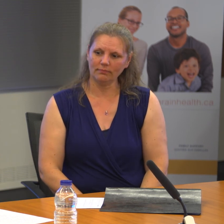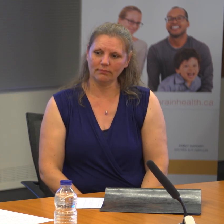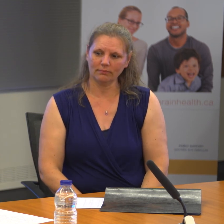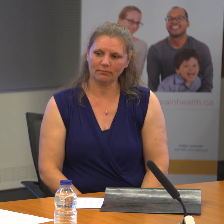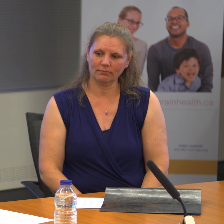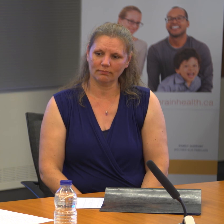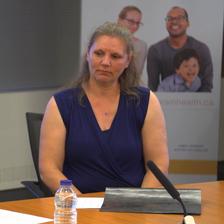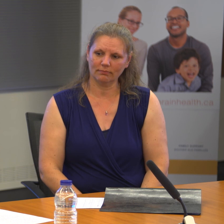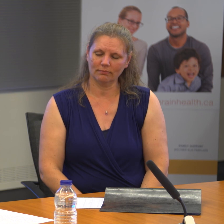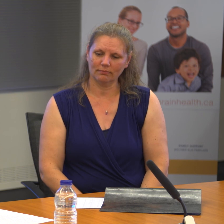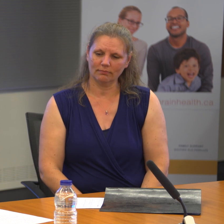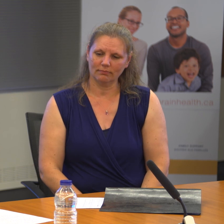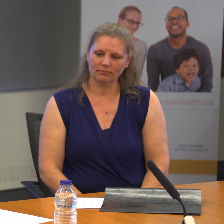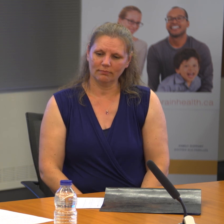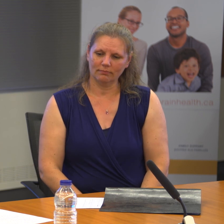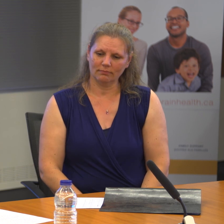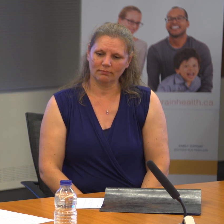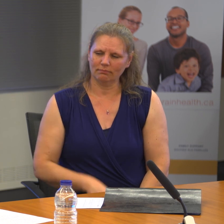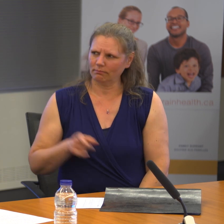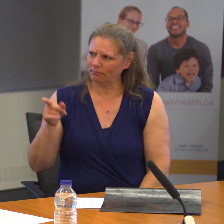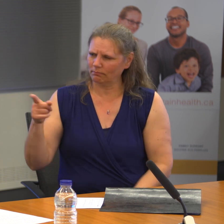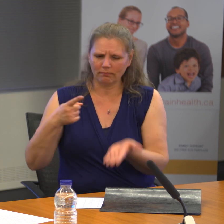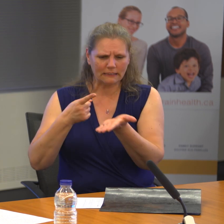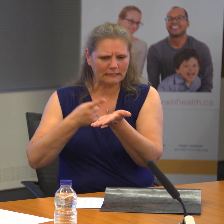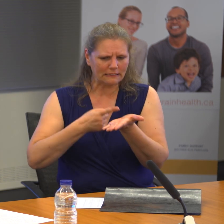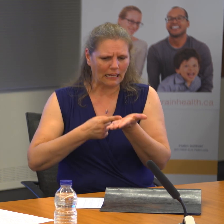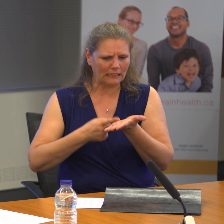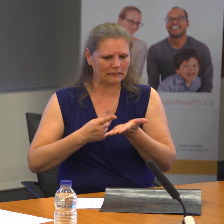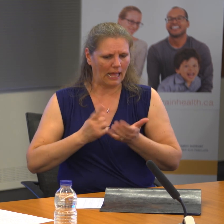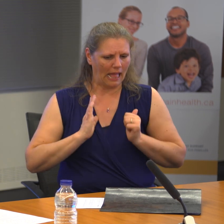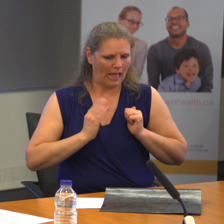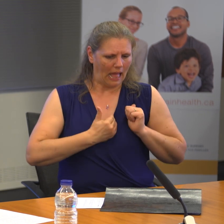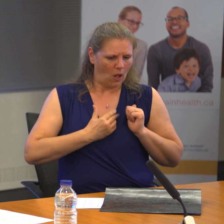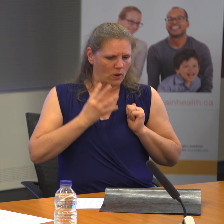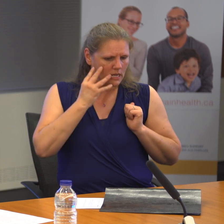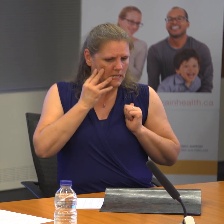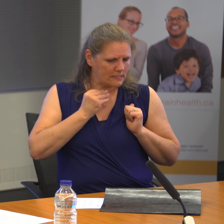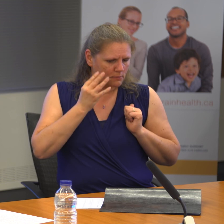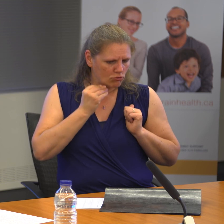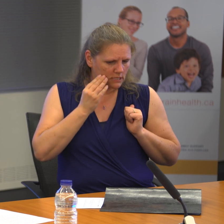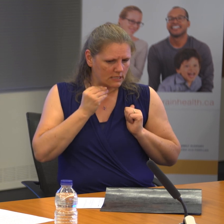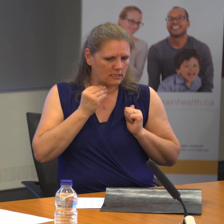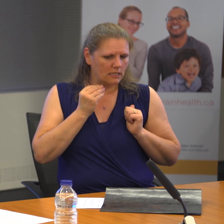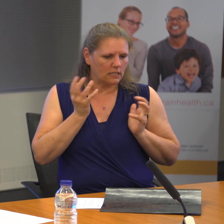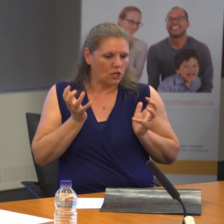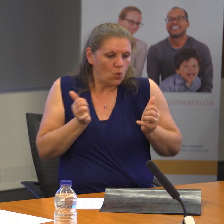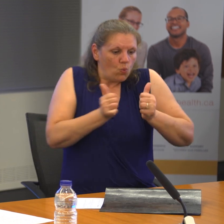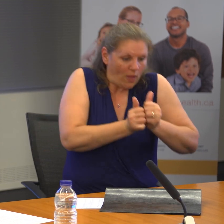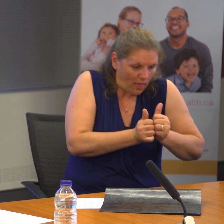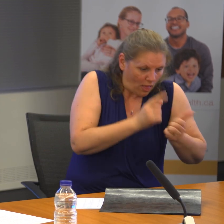I liked you talking about lived experience, and when we can bring research together, we will